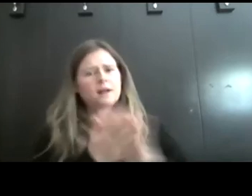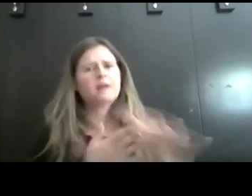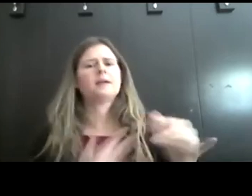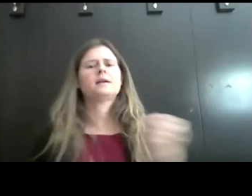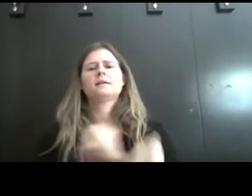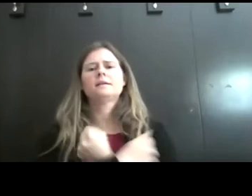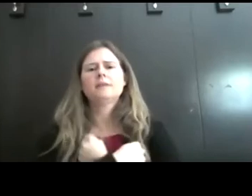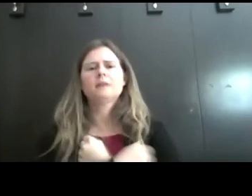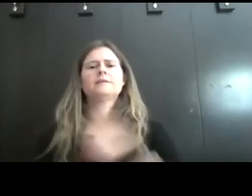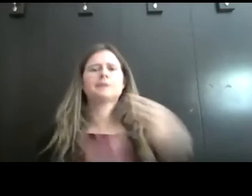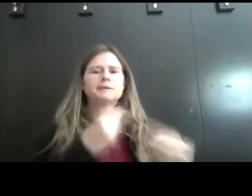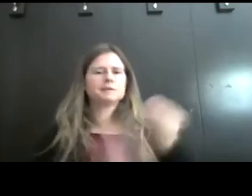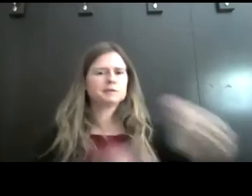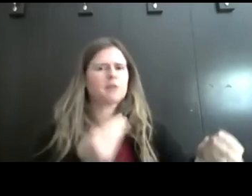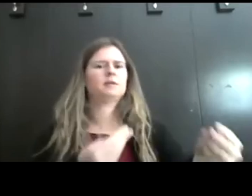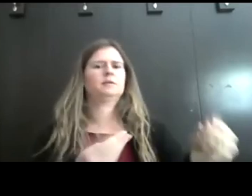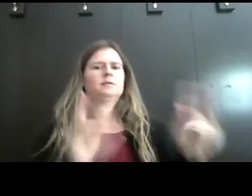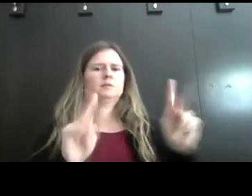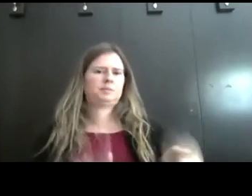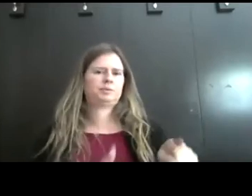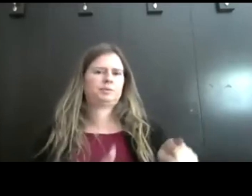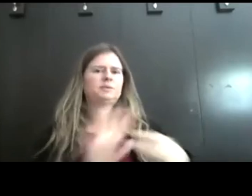people are. And